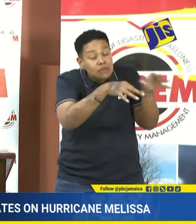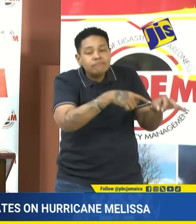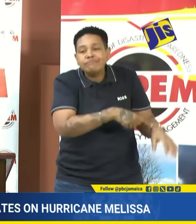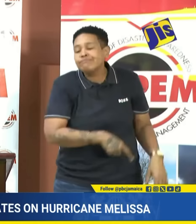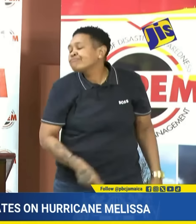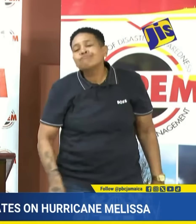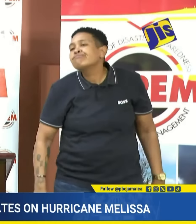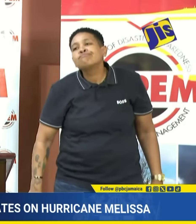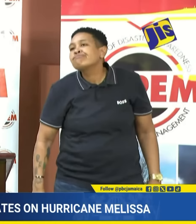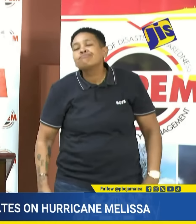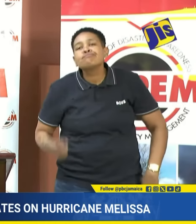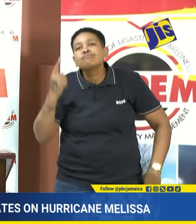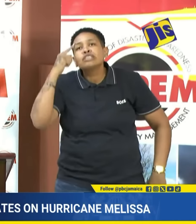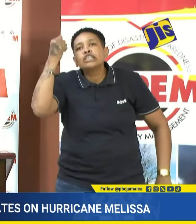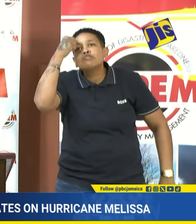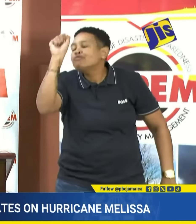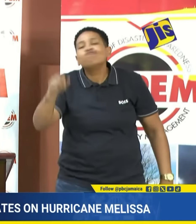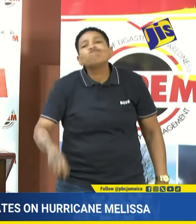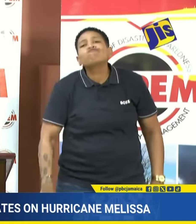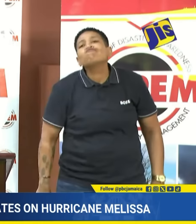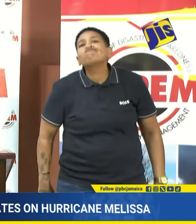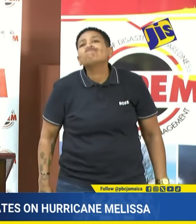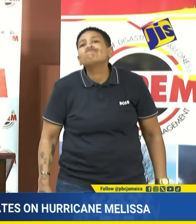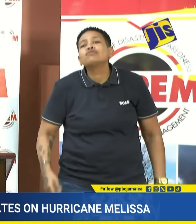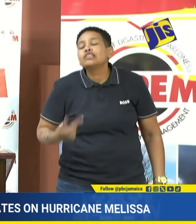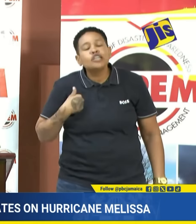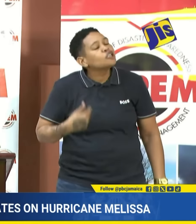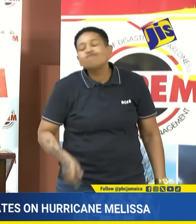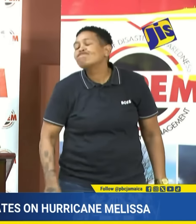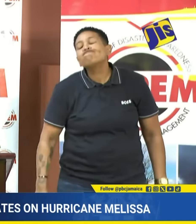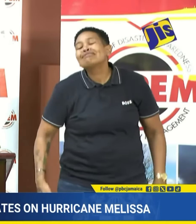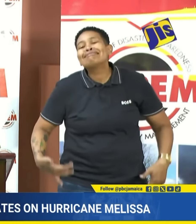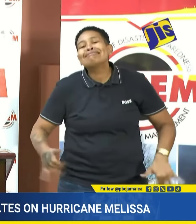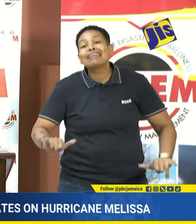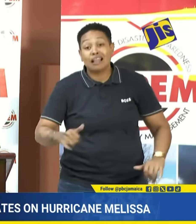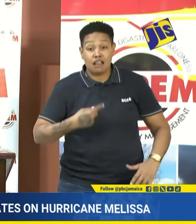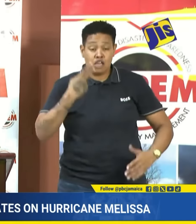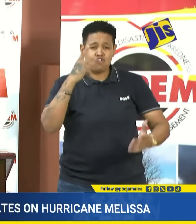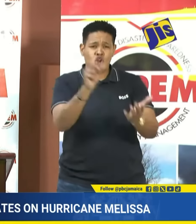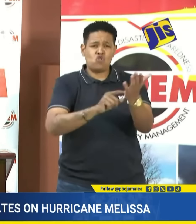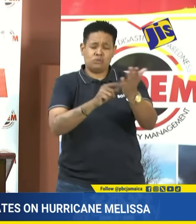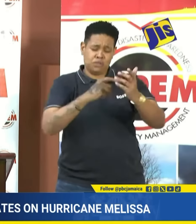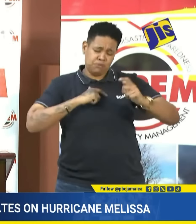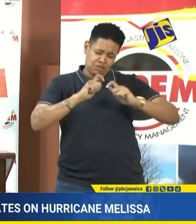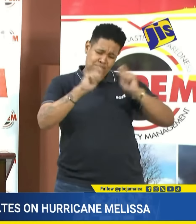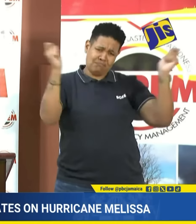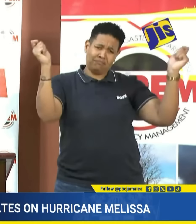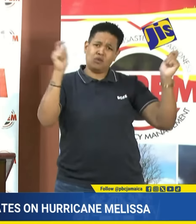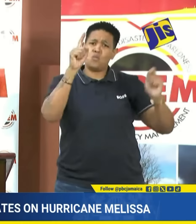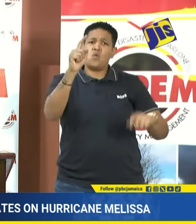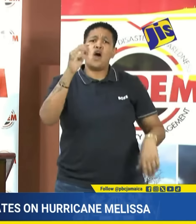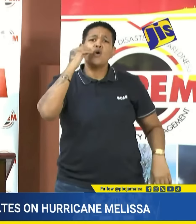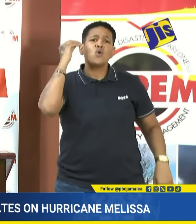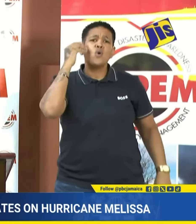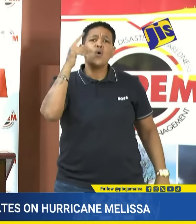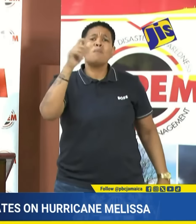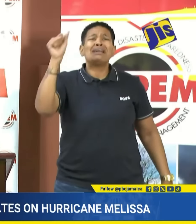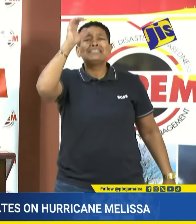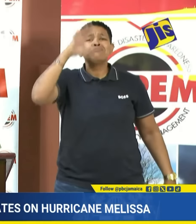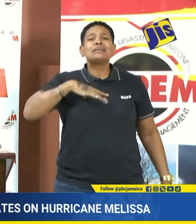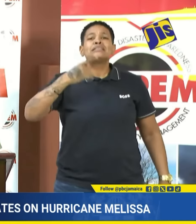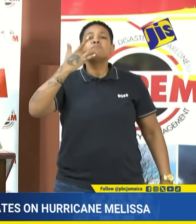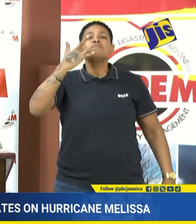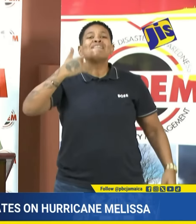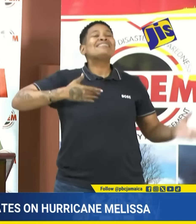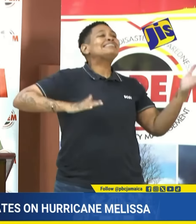he refused. I saw in one of this morning's newspaper that one homeless man said he'd rather